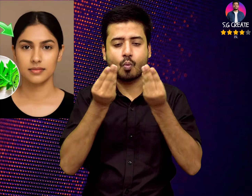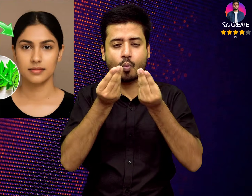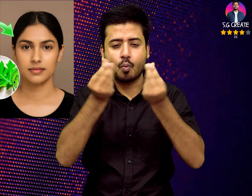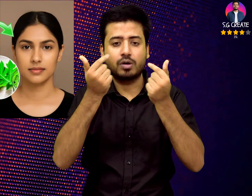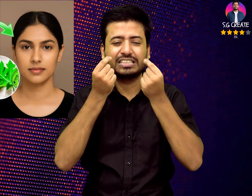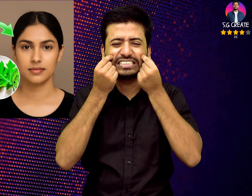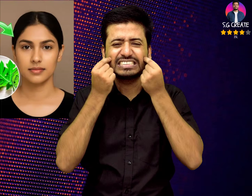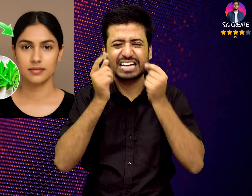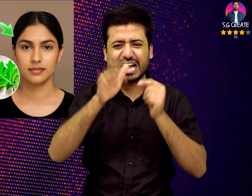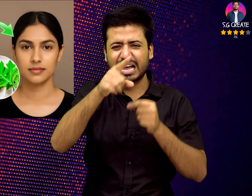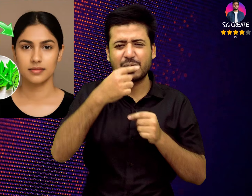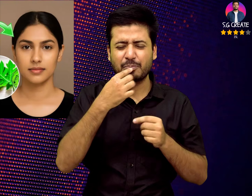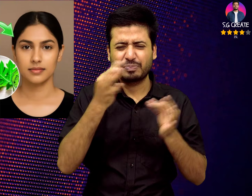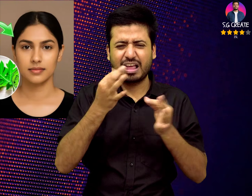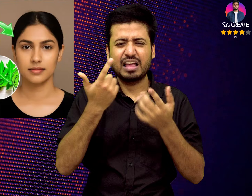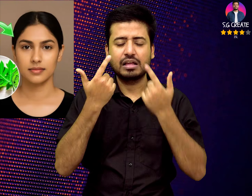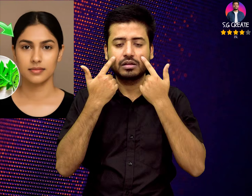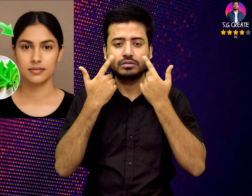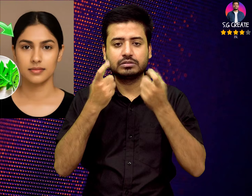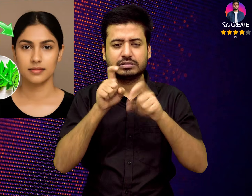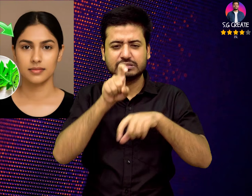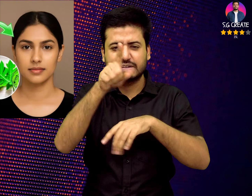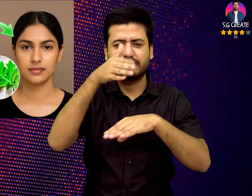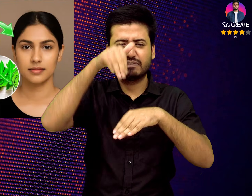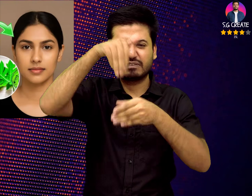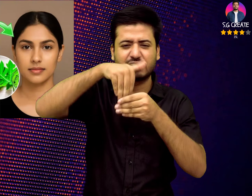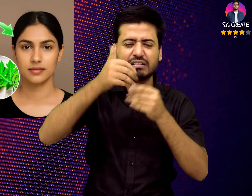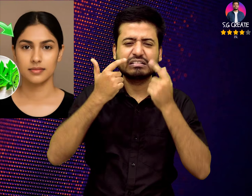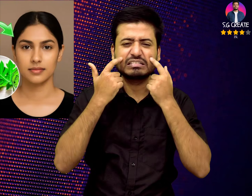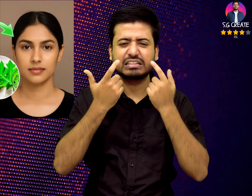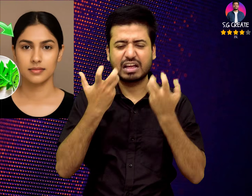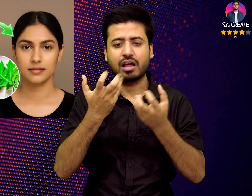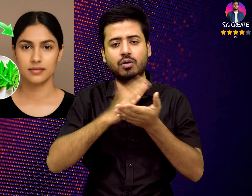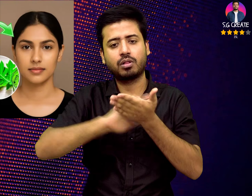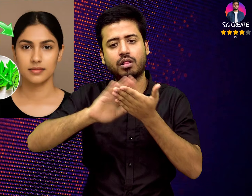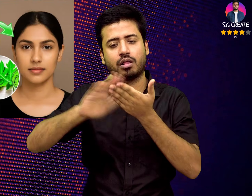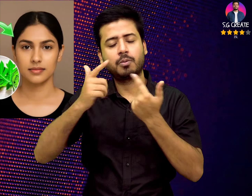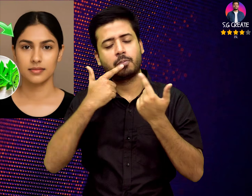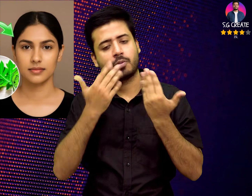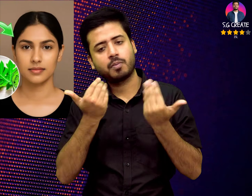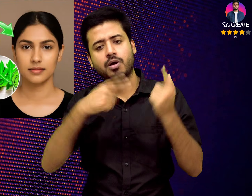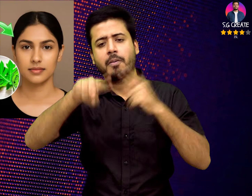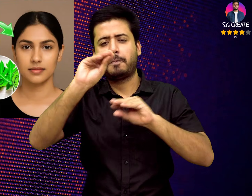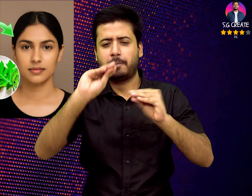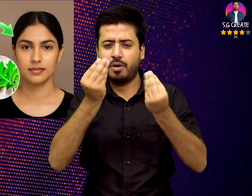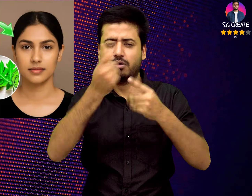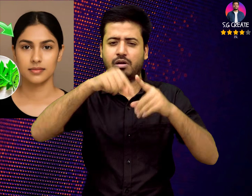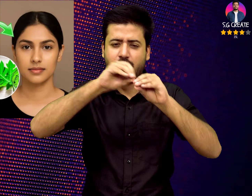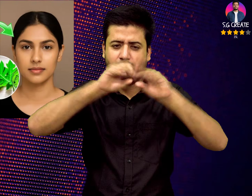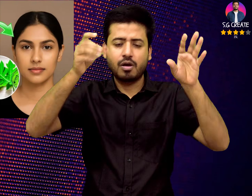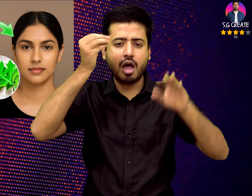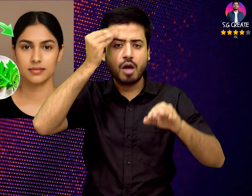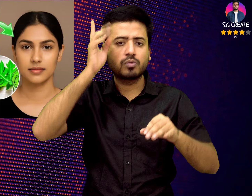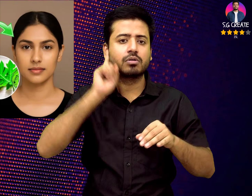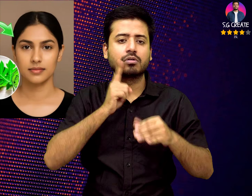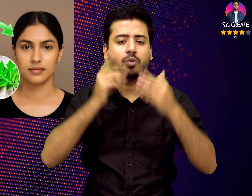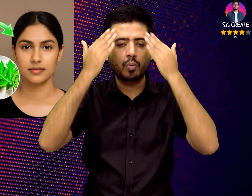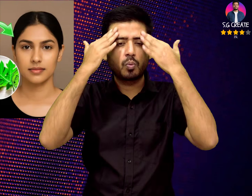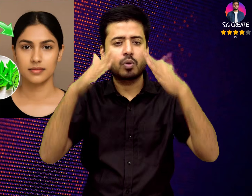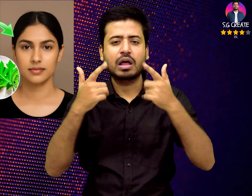lifestyle factors. Papaya leaves are an abundant source of antioxidants, specifically lycopene and essential flavonoids.